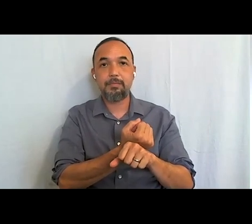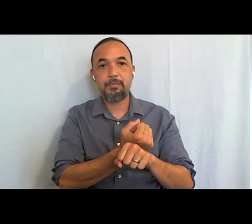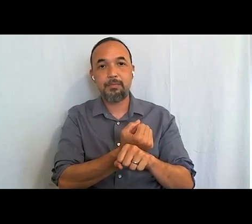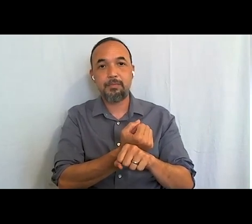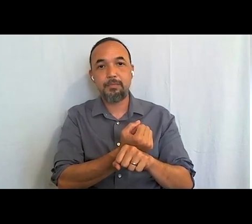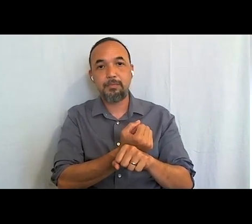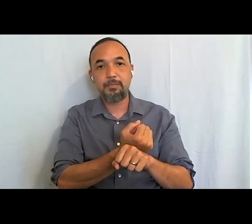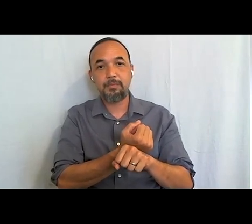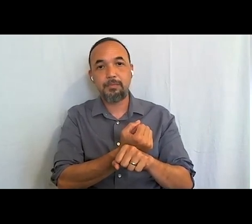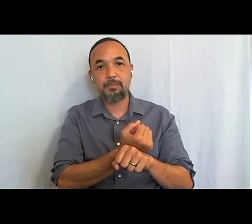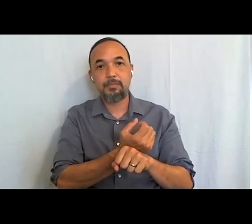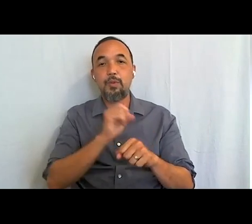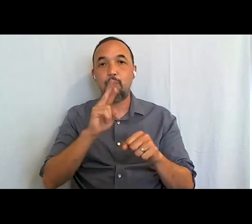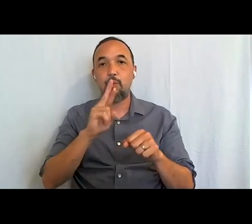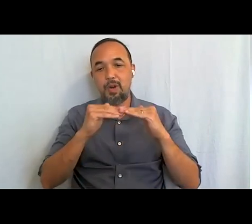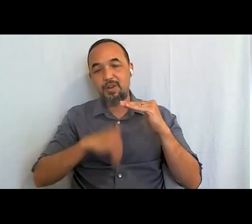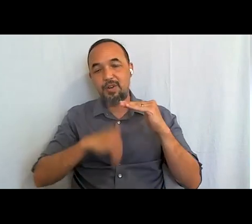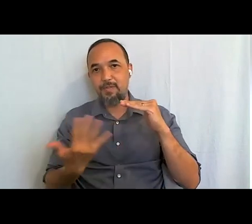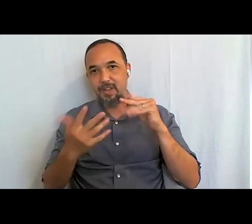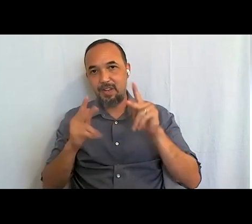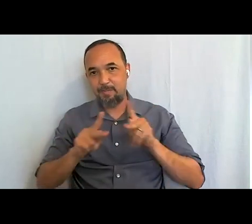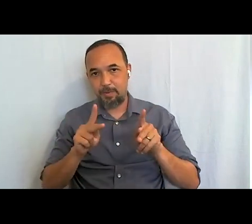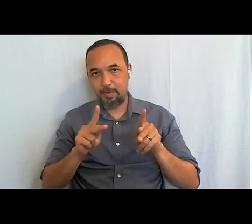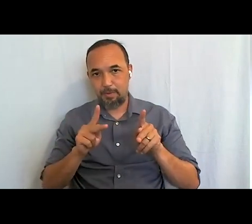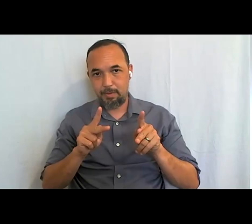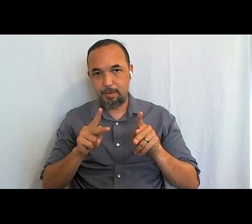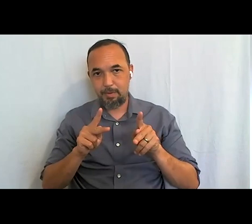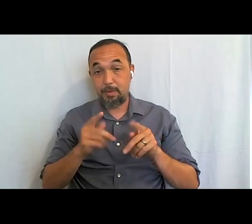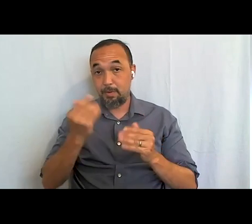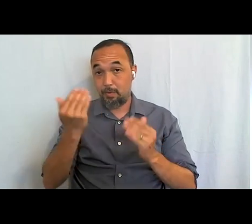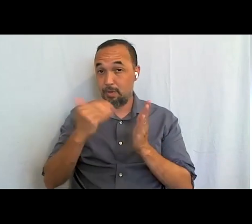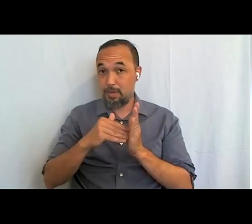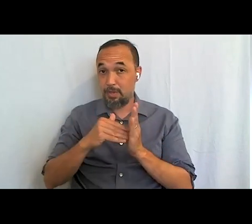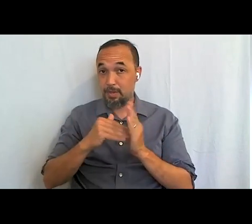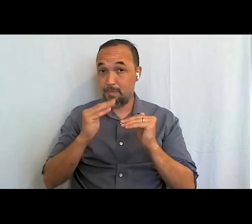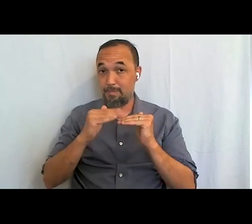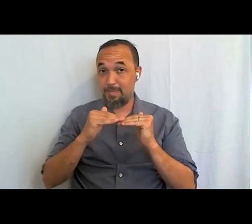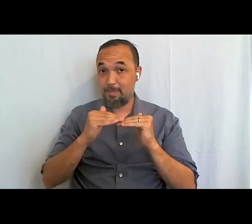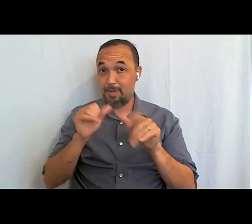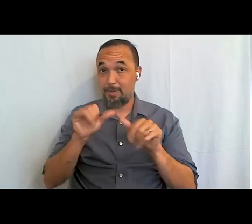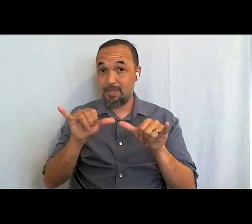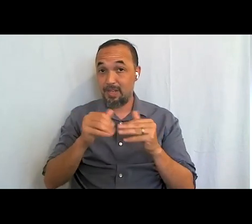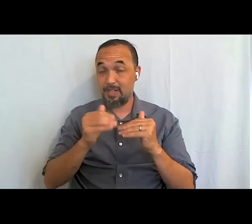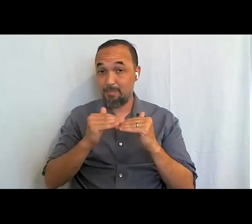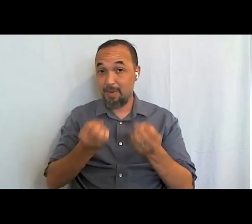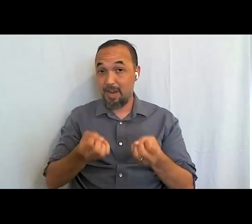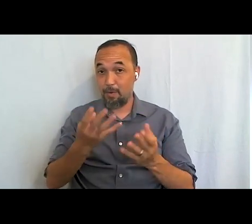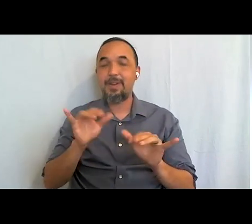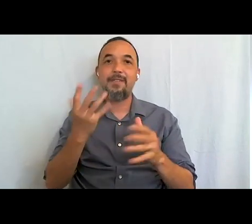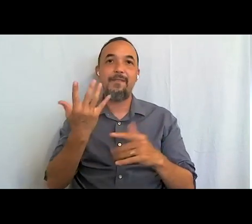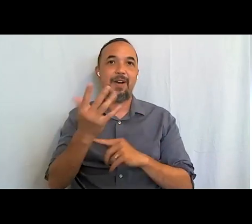it's less than five. So for this year, the minimum team size is five. If you get five and you lock